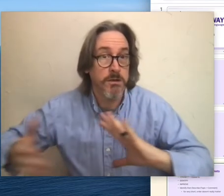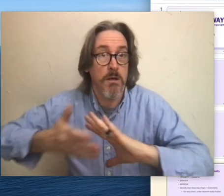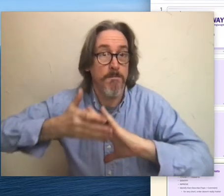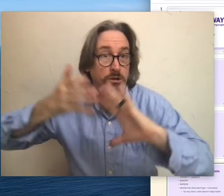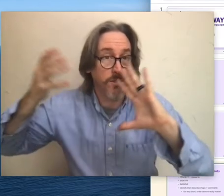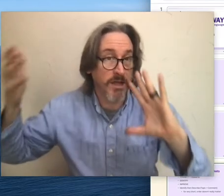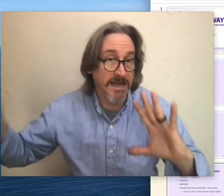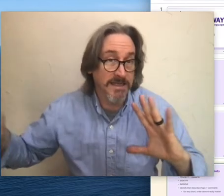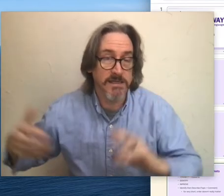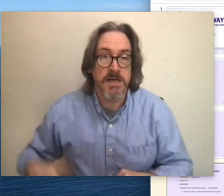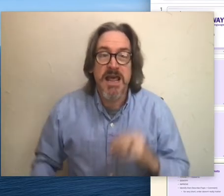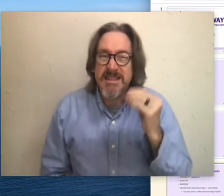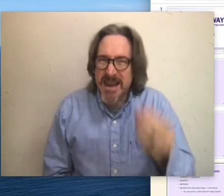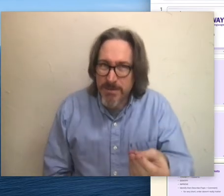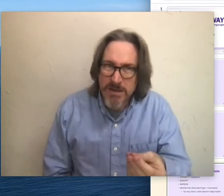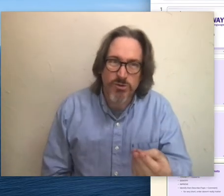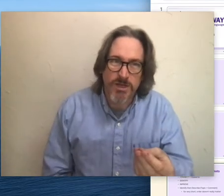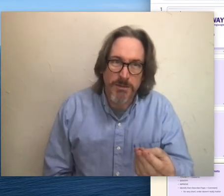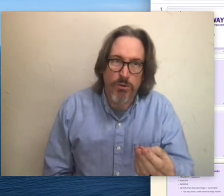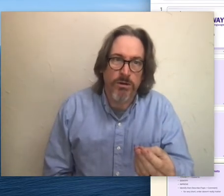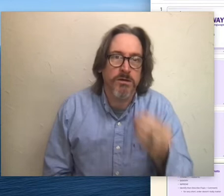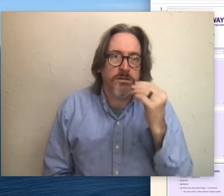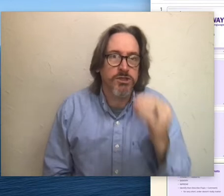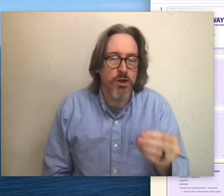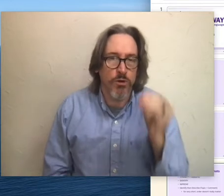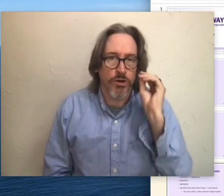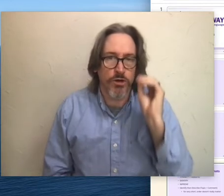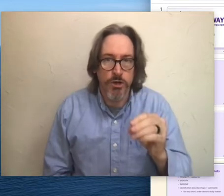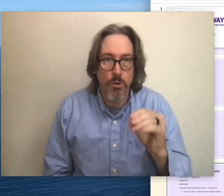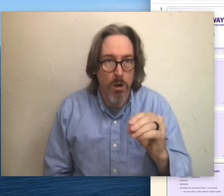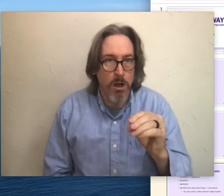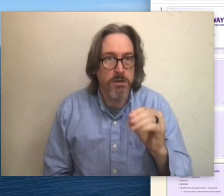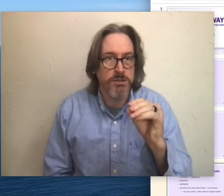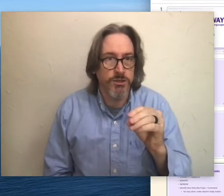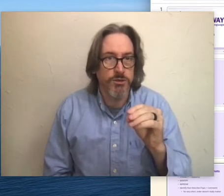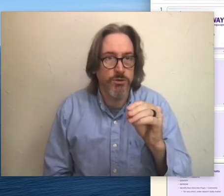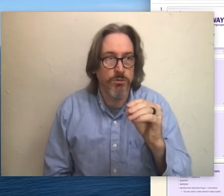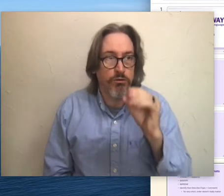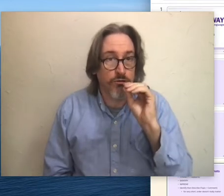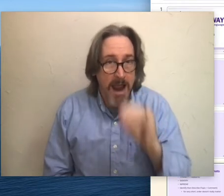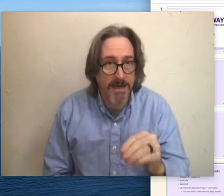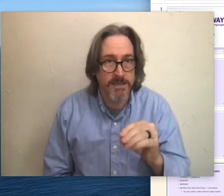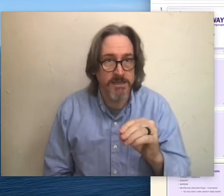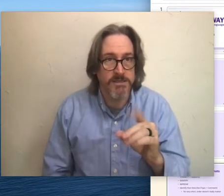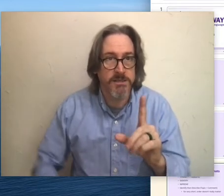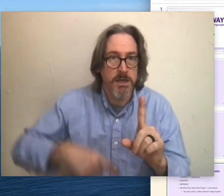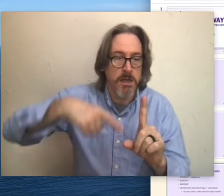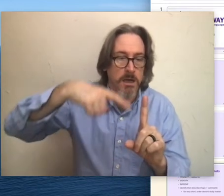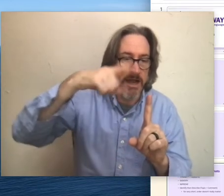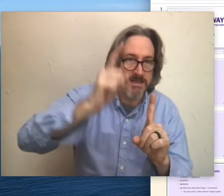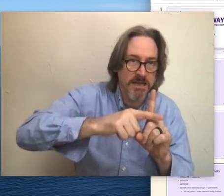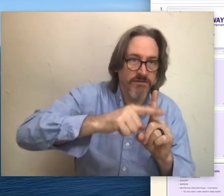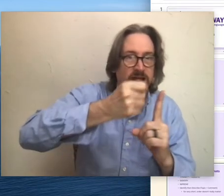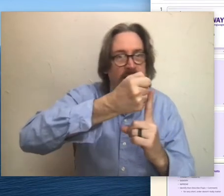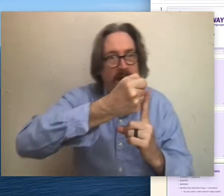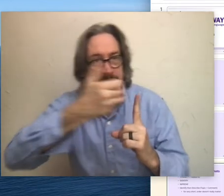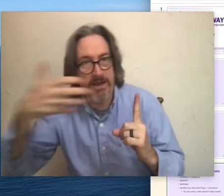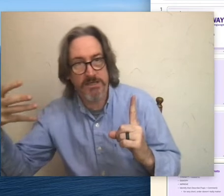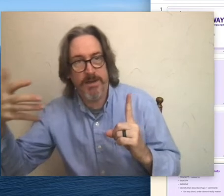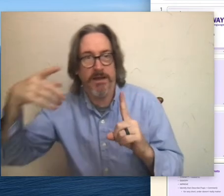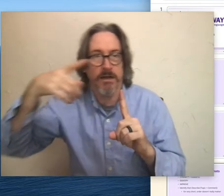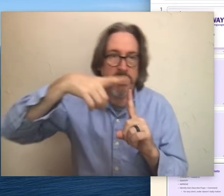descriptions, multiple ideas. Then it becomes really important. So you're going to want to practice identifying